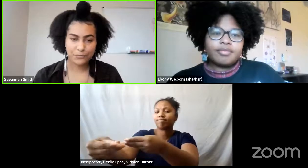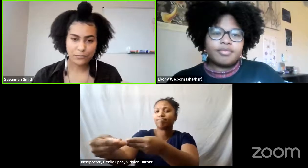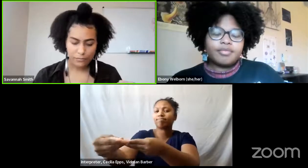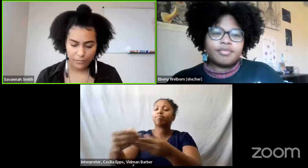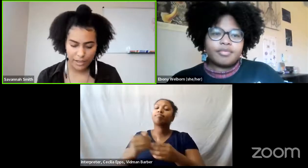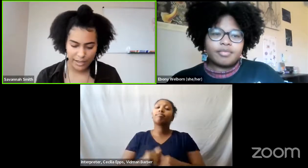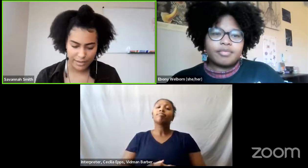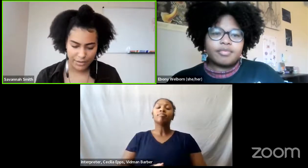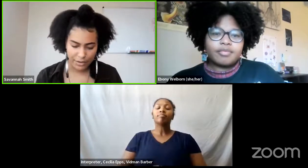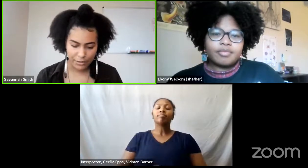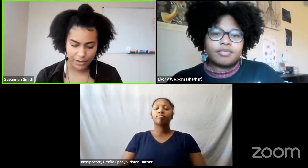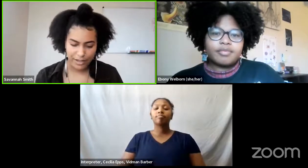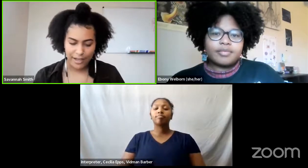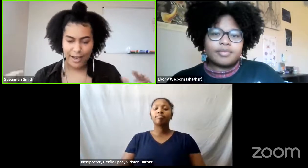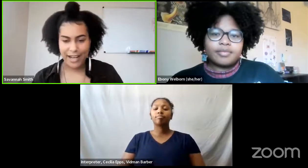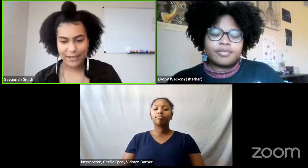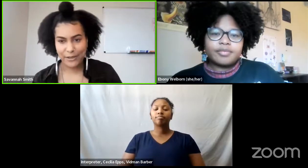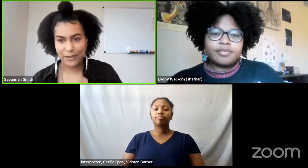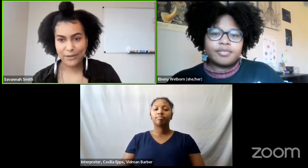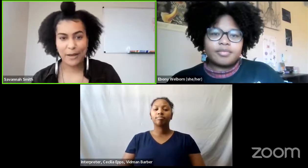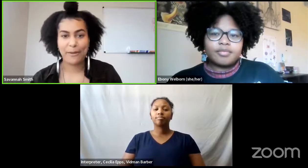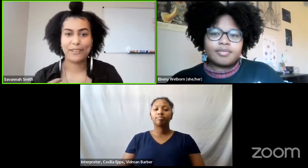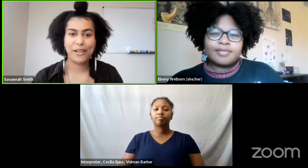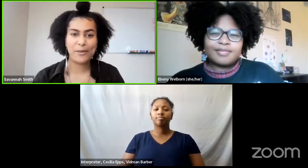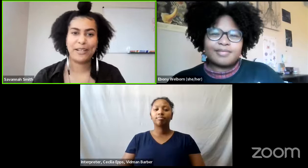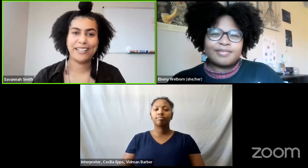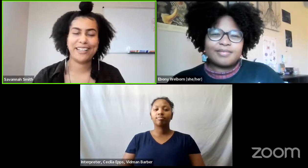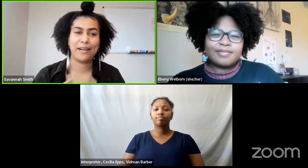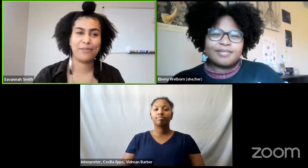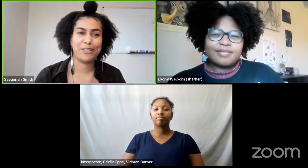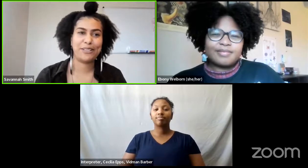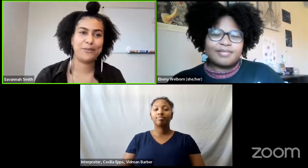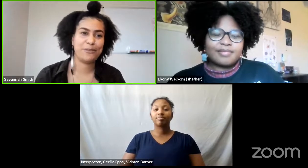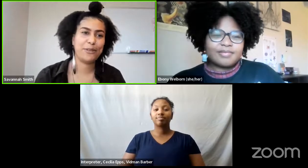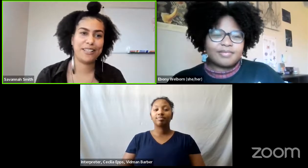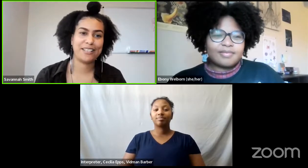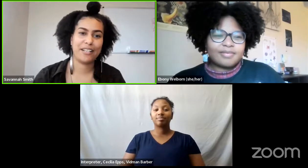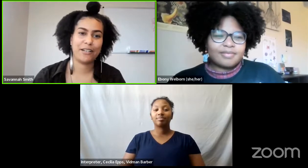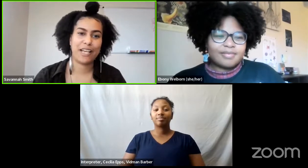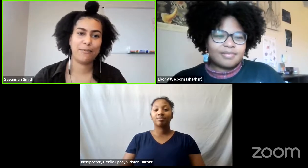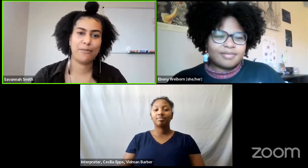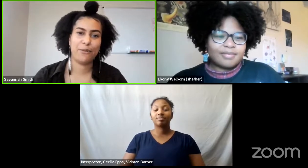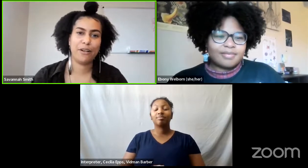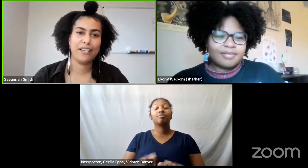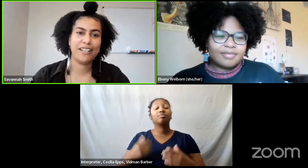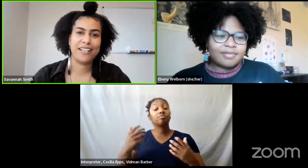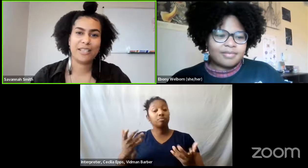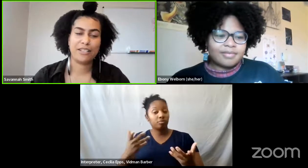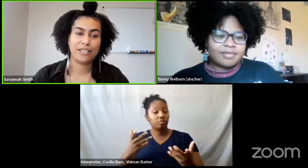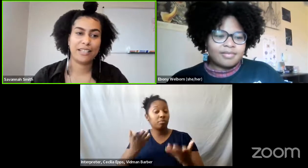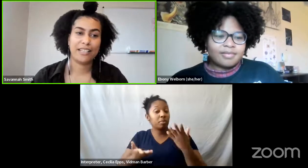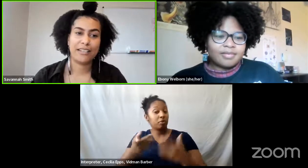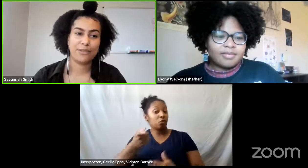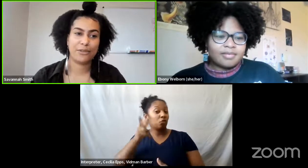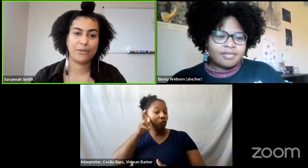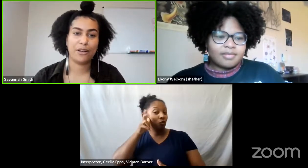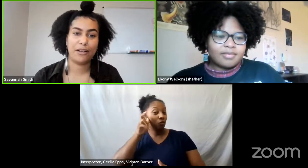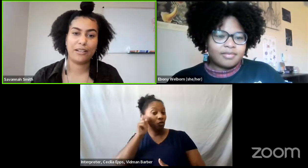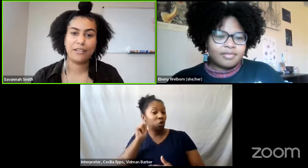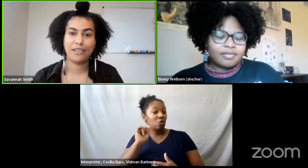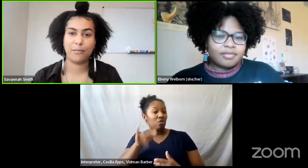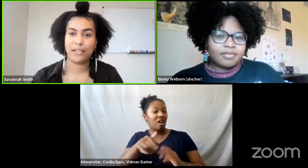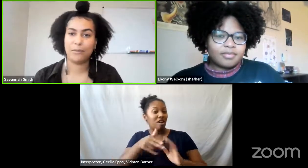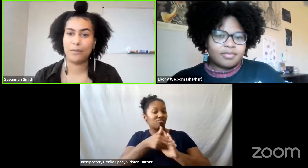with it. And so I don't know about y'all, but I'm sure you've heard this stereotype before, especially if